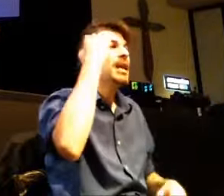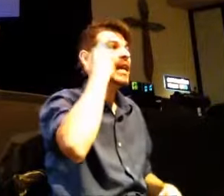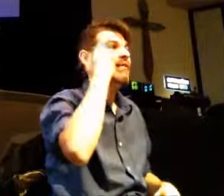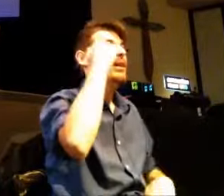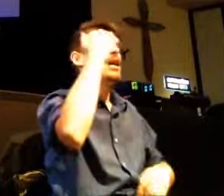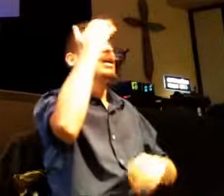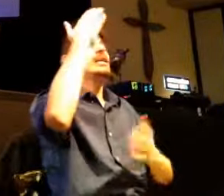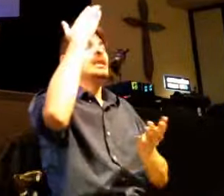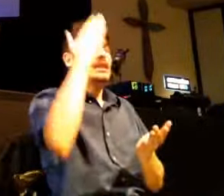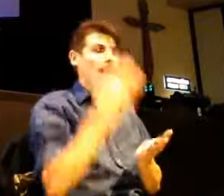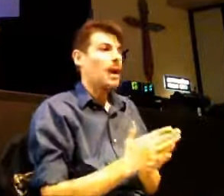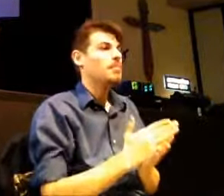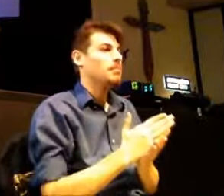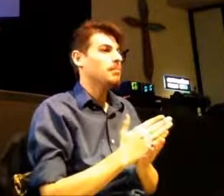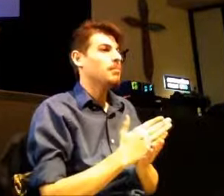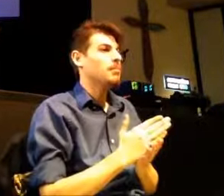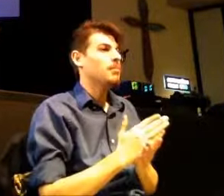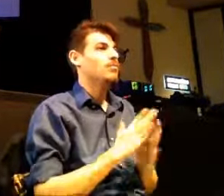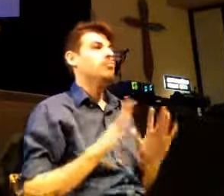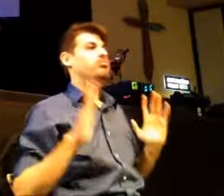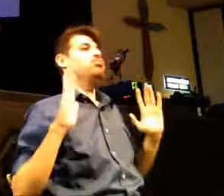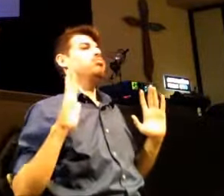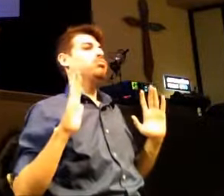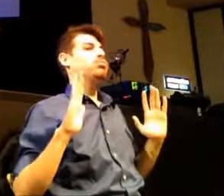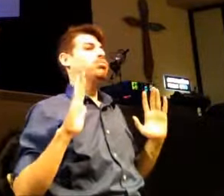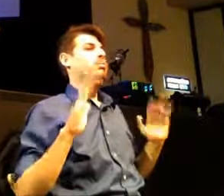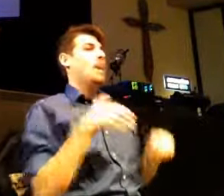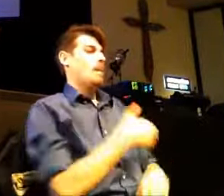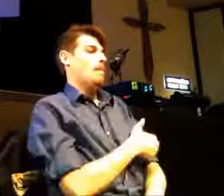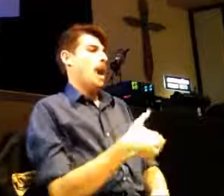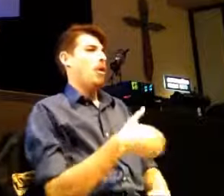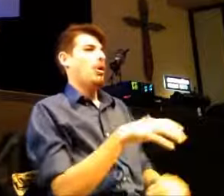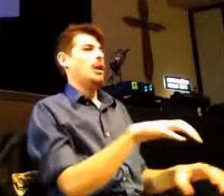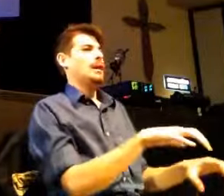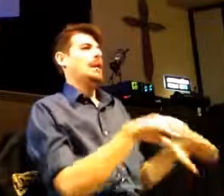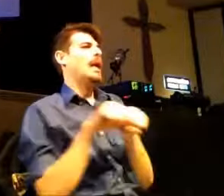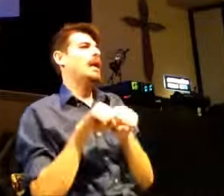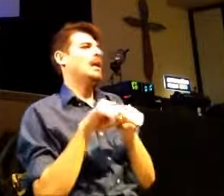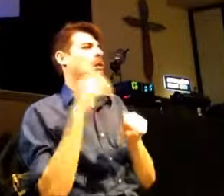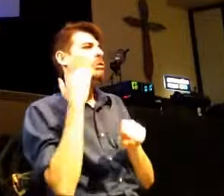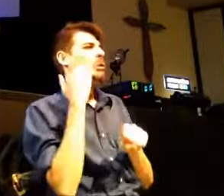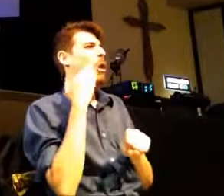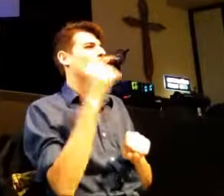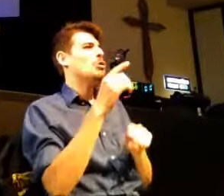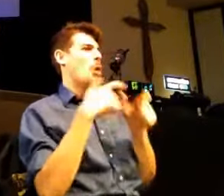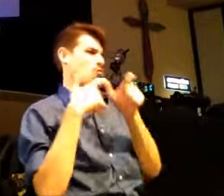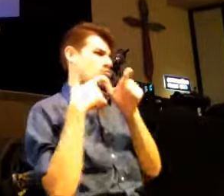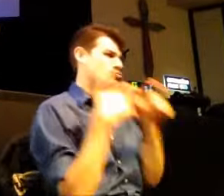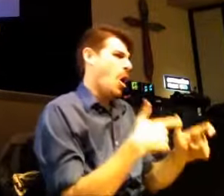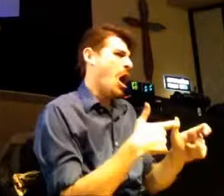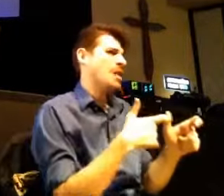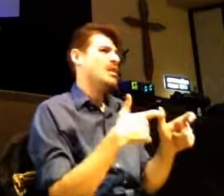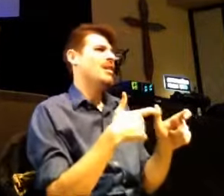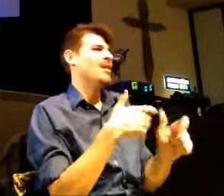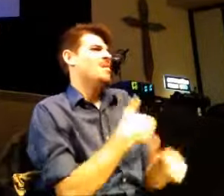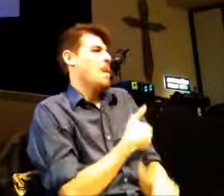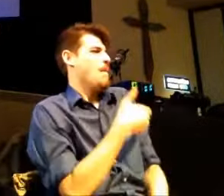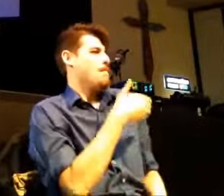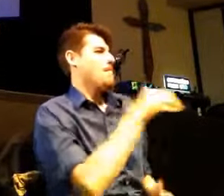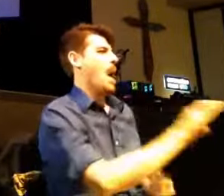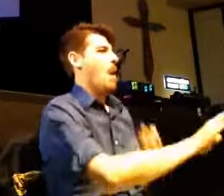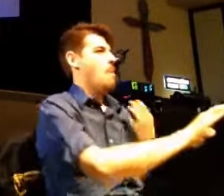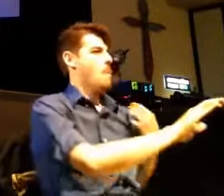them more and more and more. Because there's something about those anxieties, right, that fuel us. Think